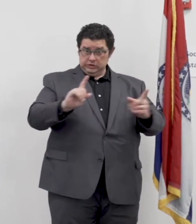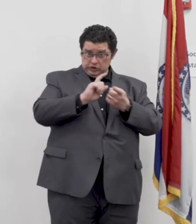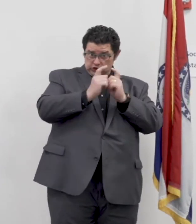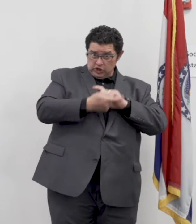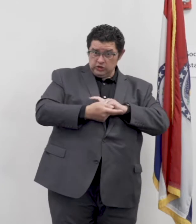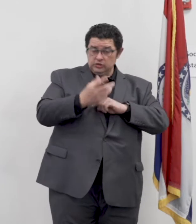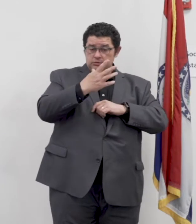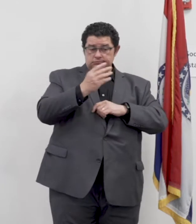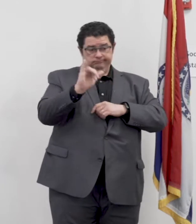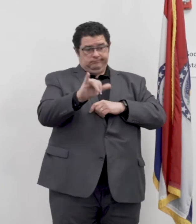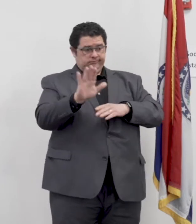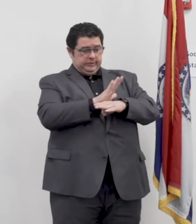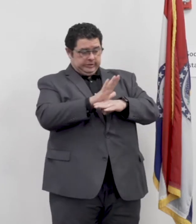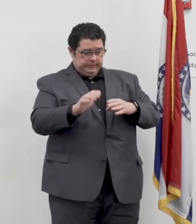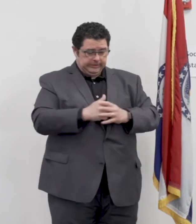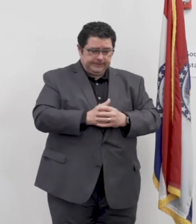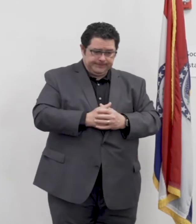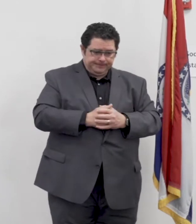place of employment.